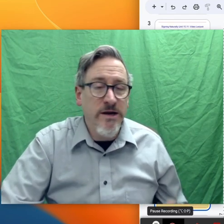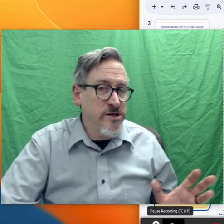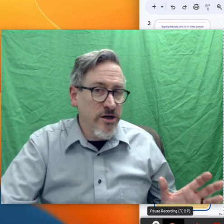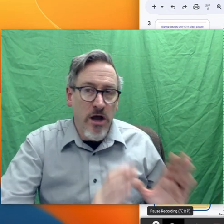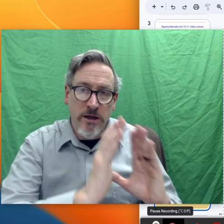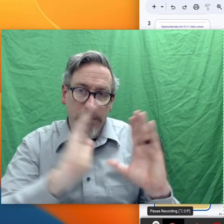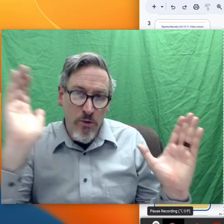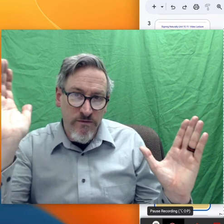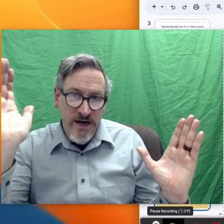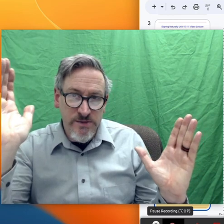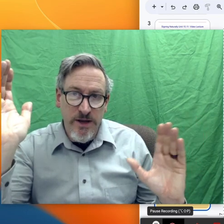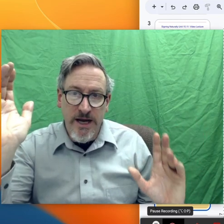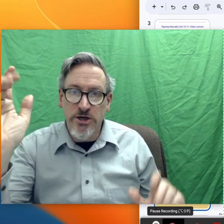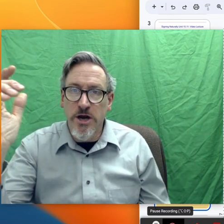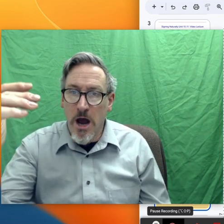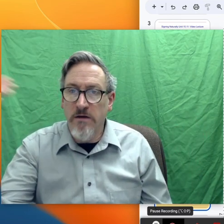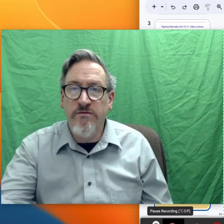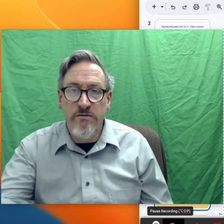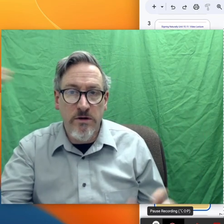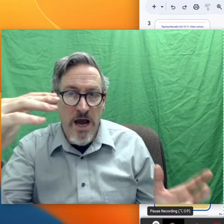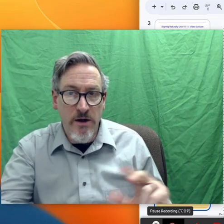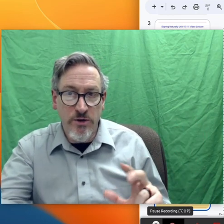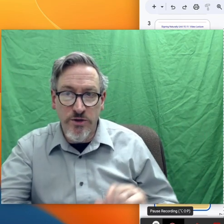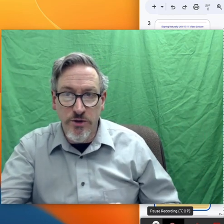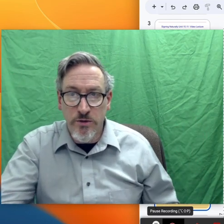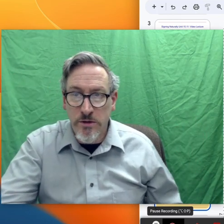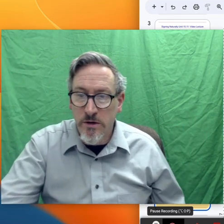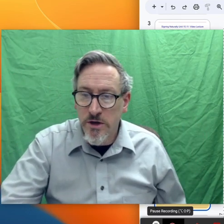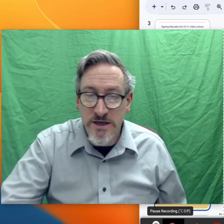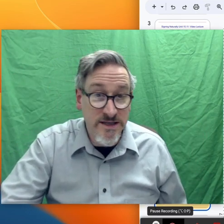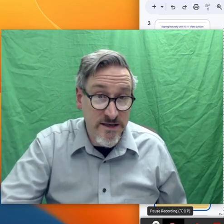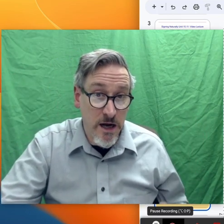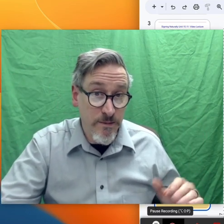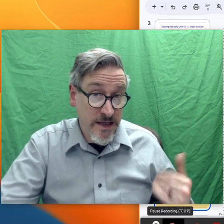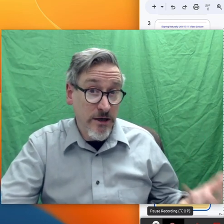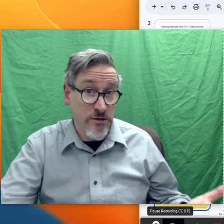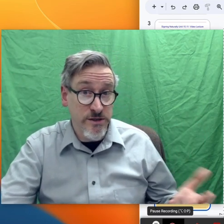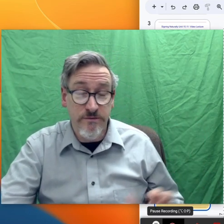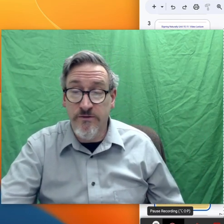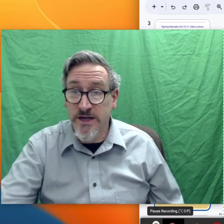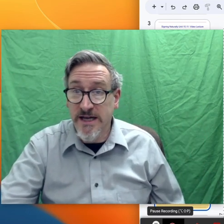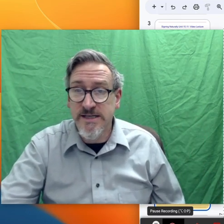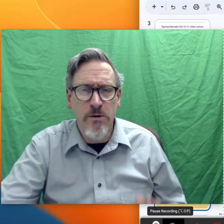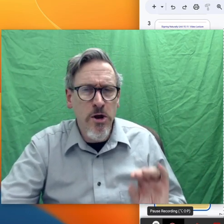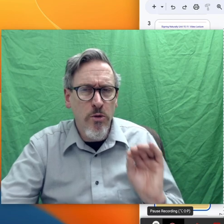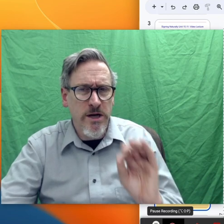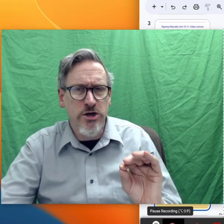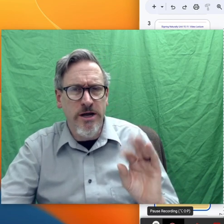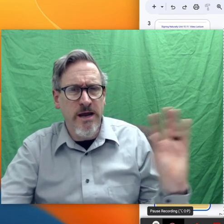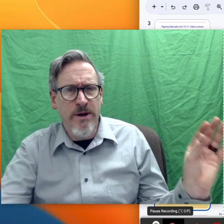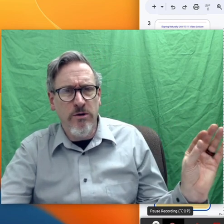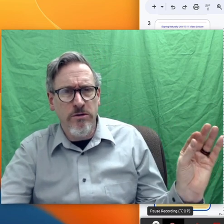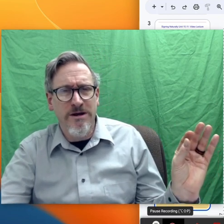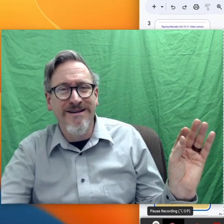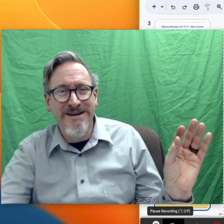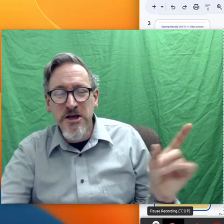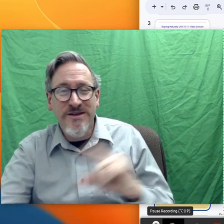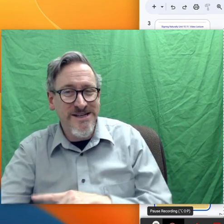but here's a little bit more of an explanation of how you do years for the dates. Now, we're not talking